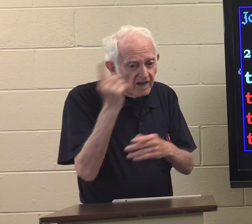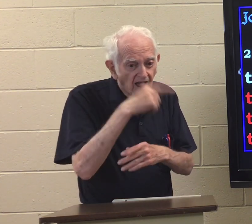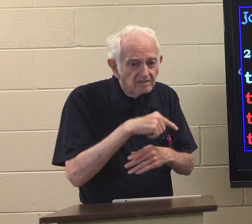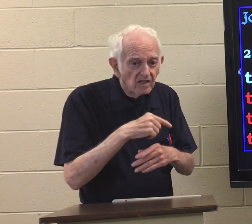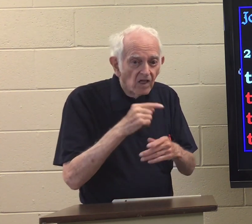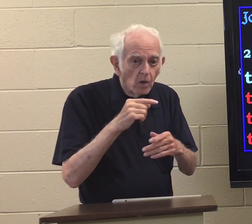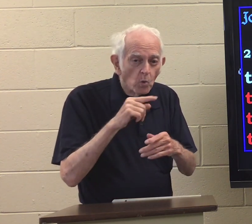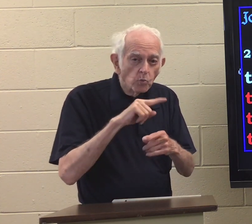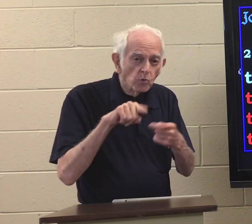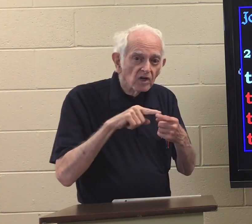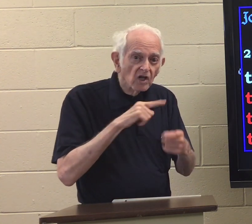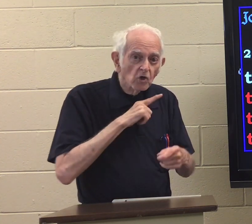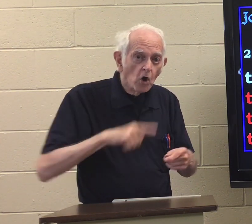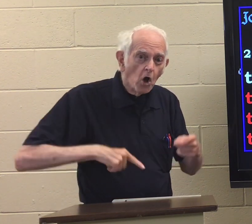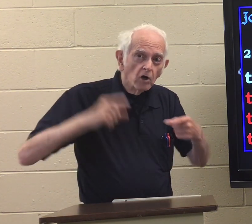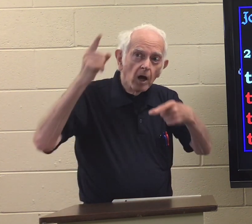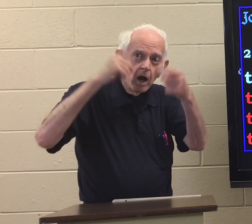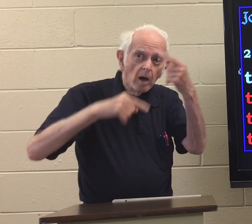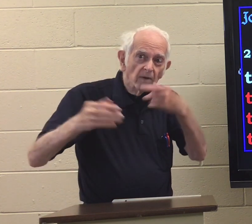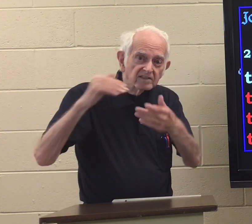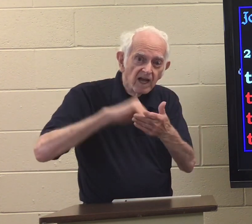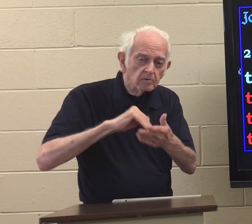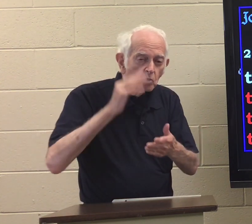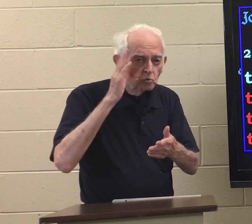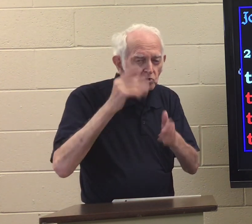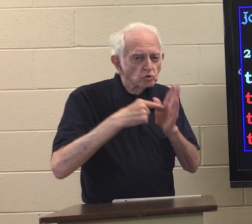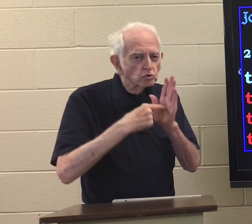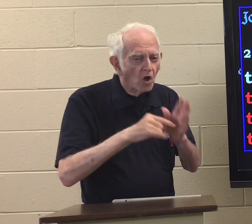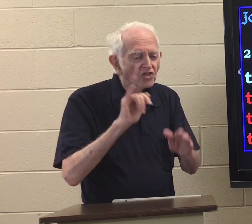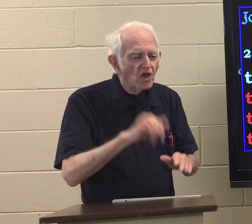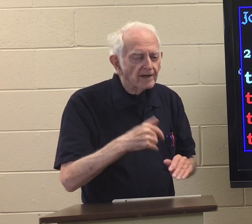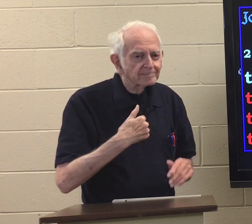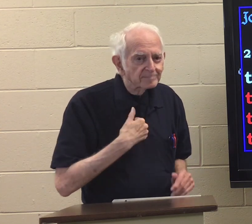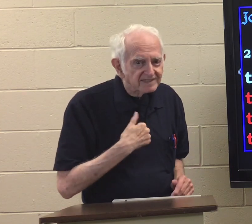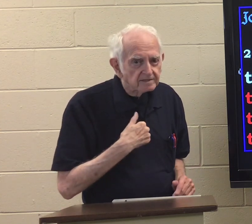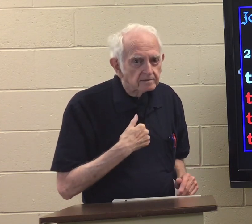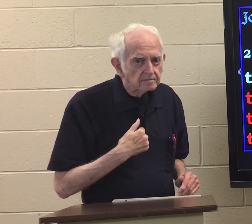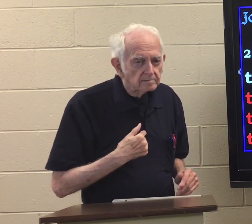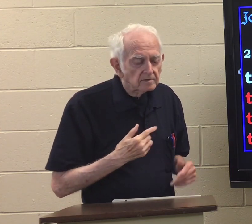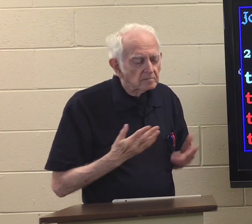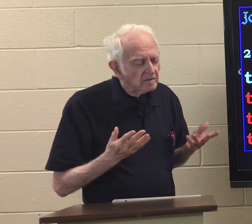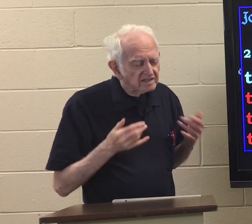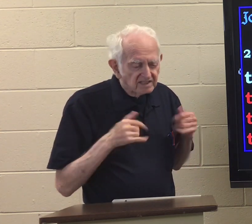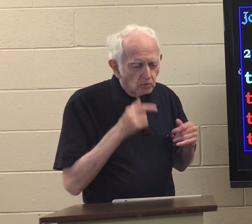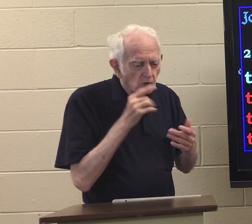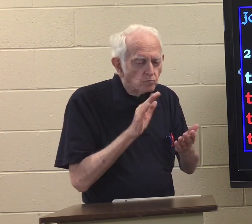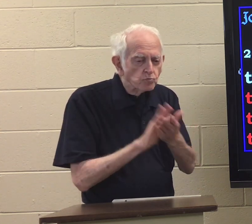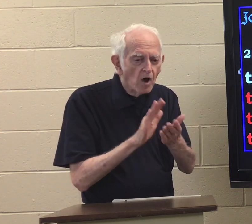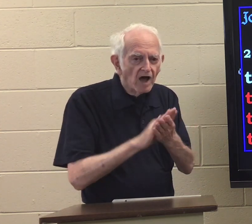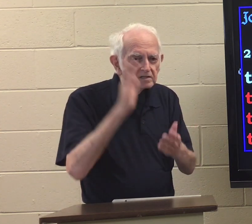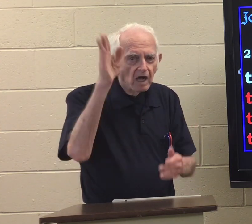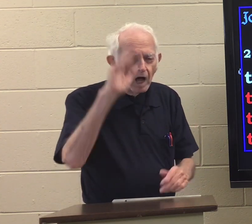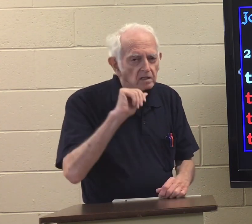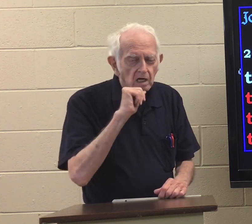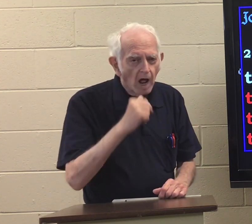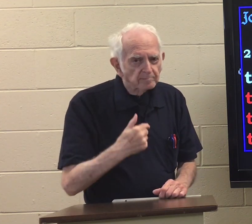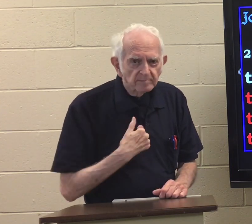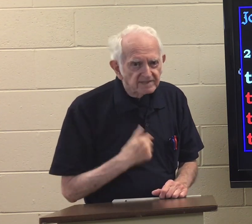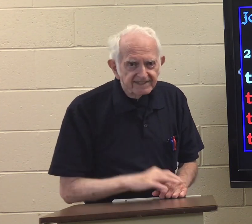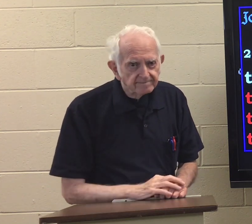Maybe someday when the Lord comes again, he will show them that's me. It's praise to